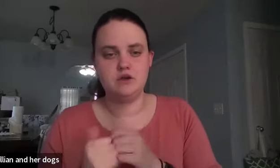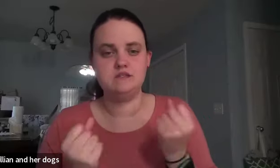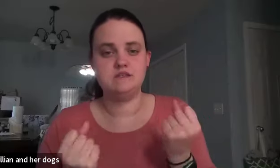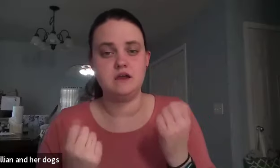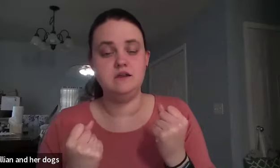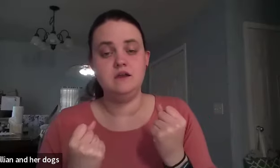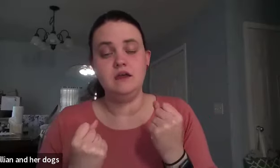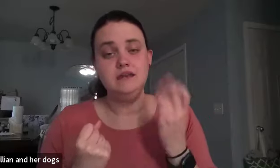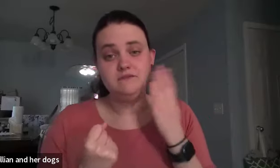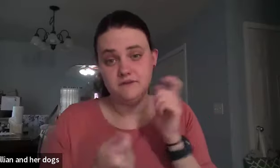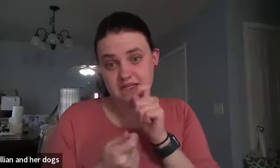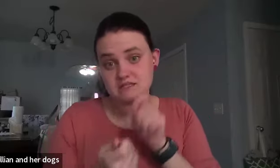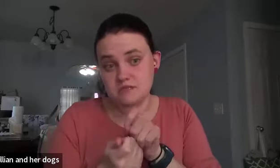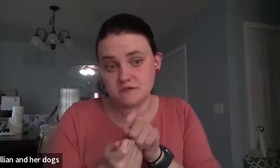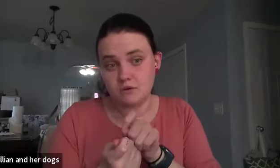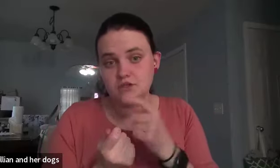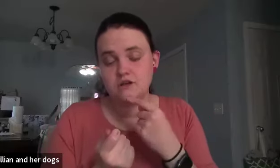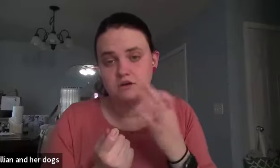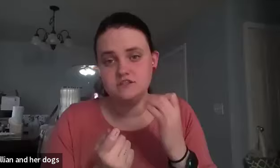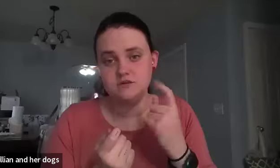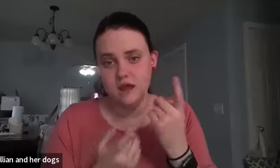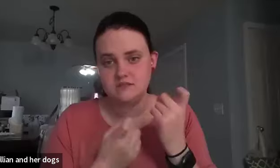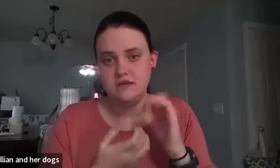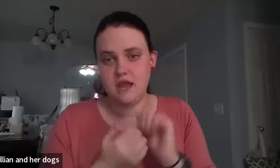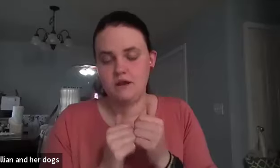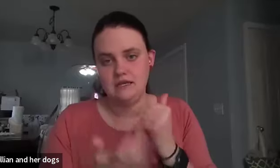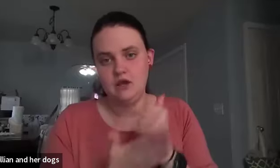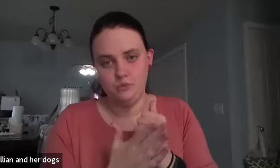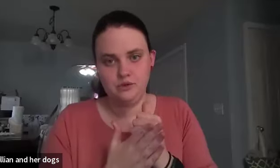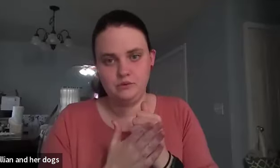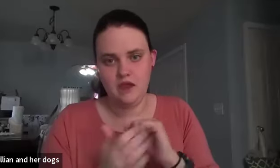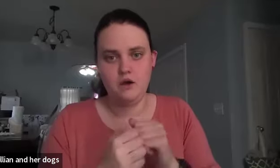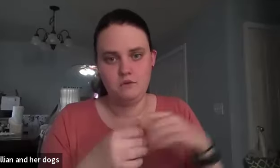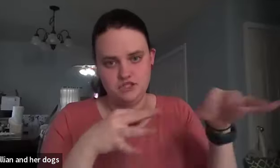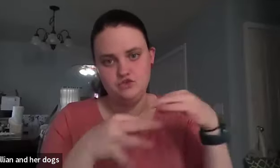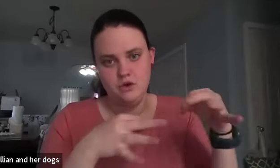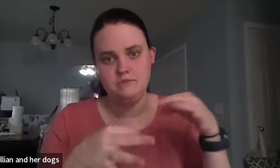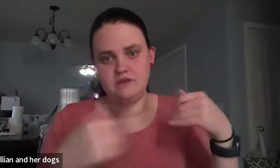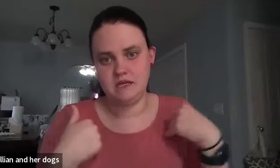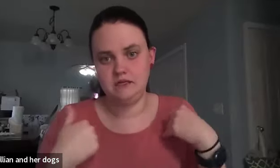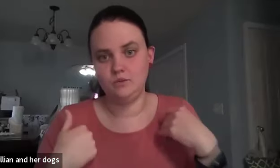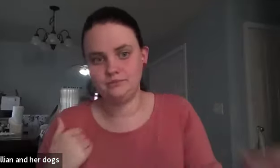you would sign. And even if it is a specific one, you can also ask me how, and I can help you with how I would describe that animal.